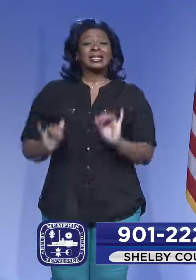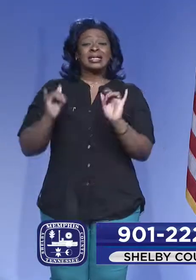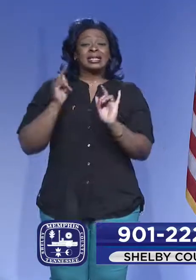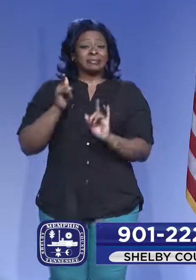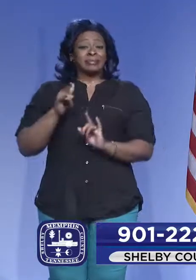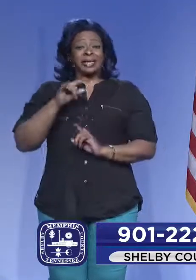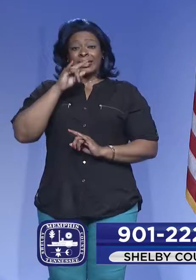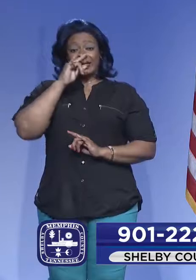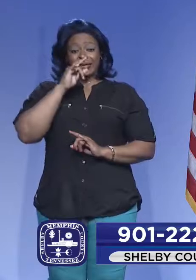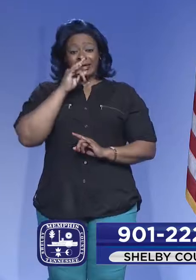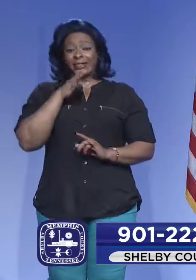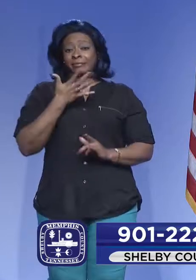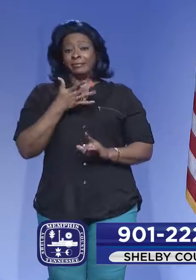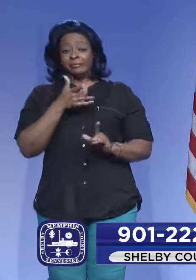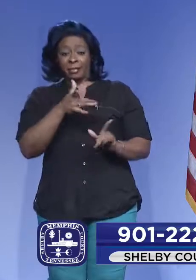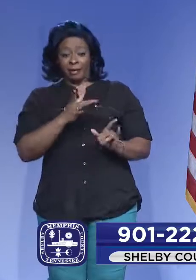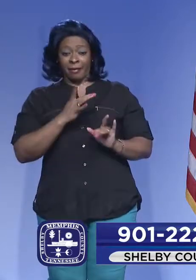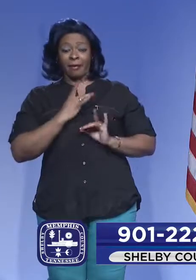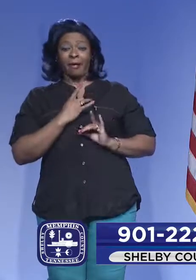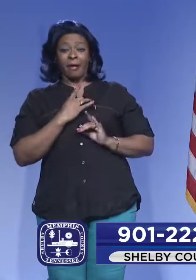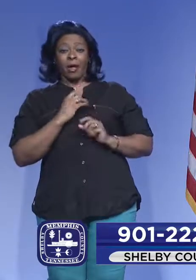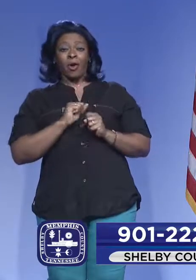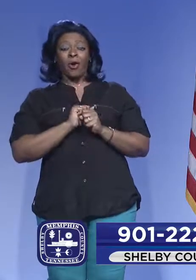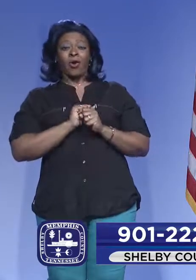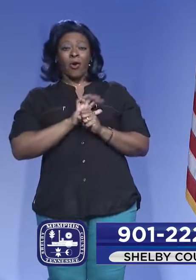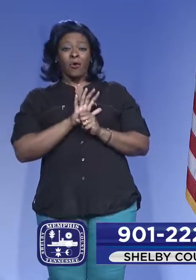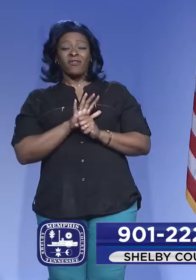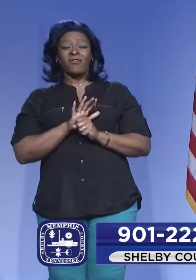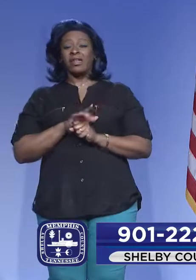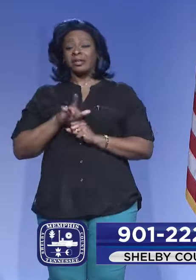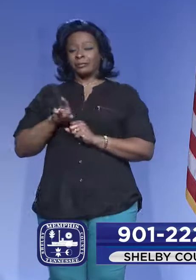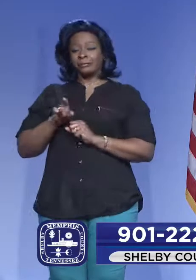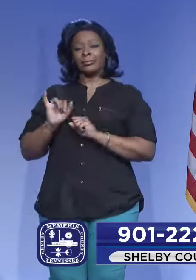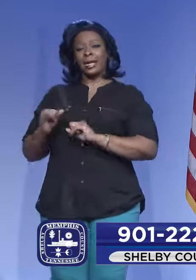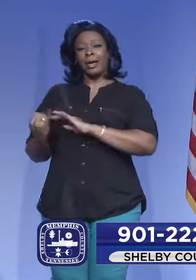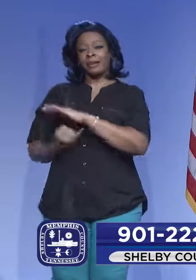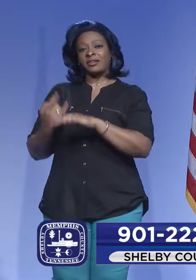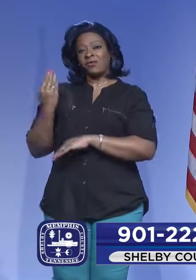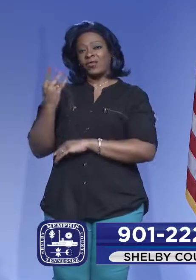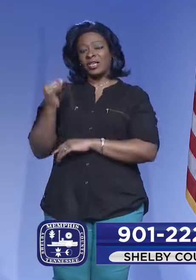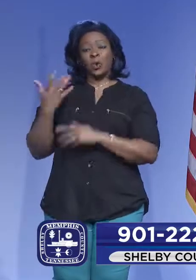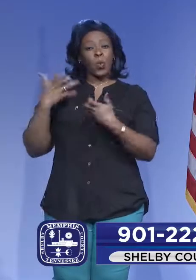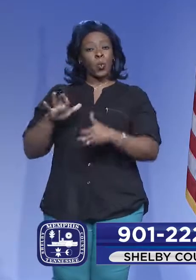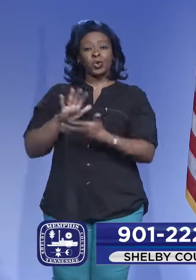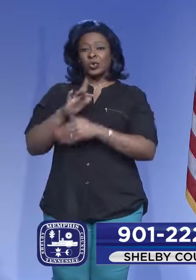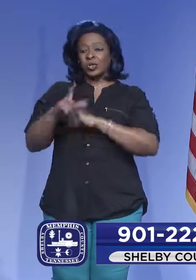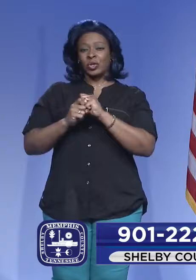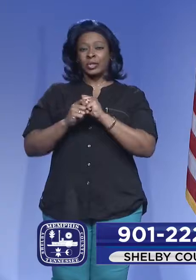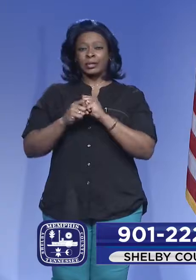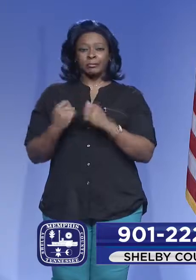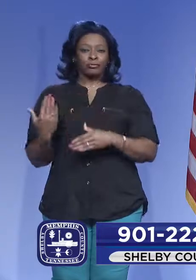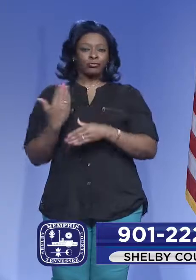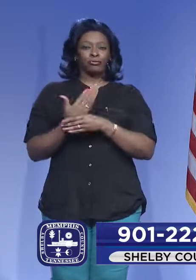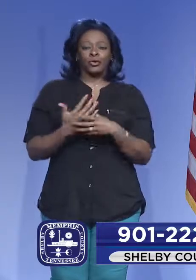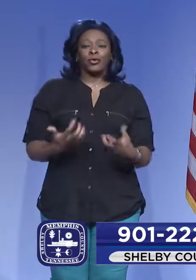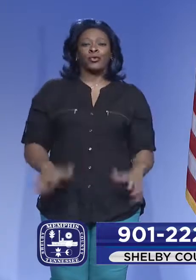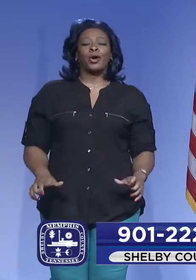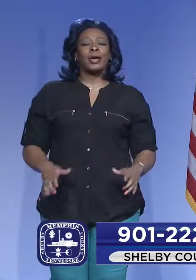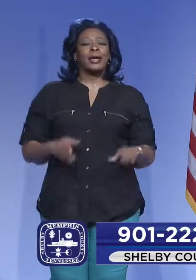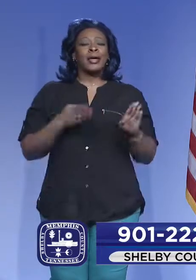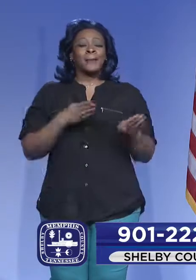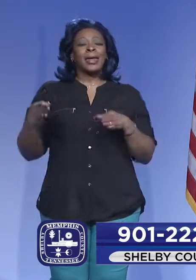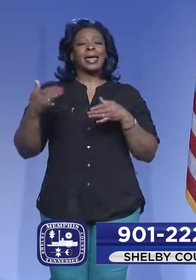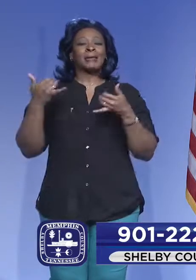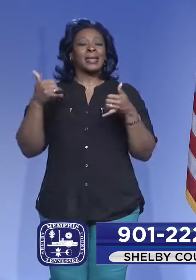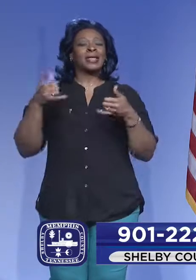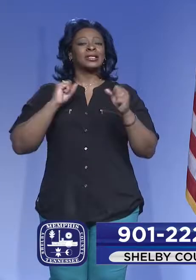exposed to somebody with COVID, you have to go into quarantine for 14 days. And if you don't want your school year disrupted, if you're playing a